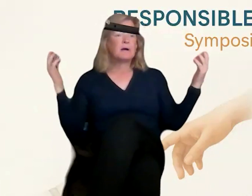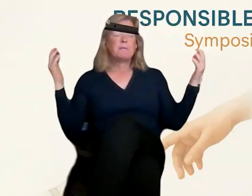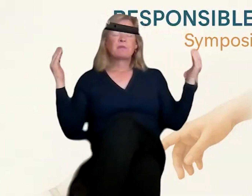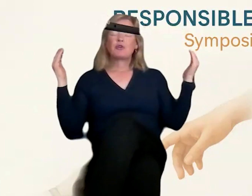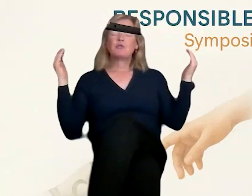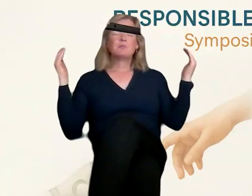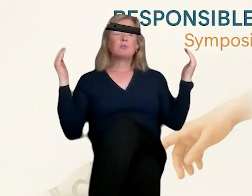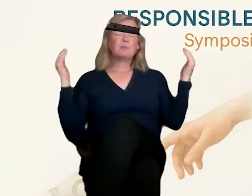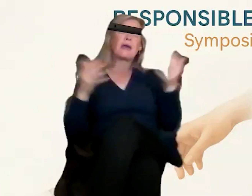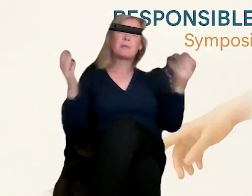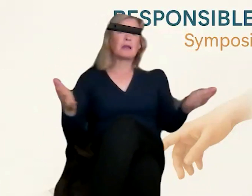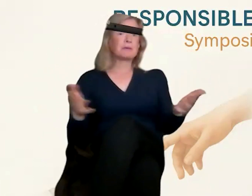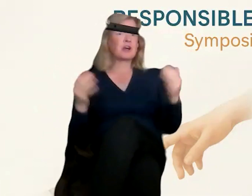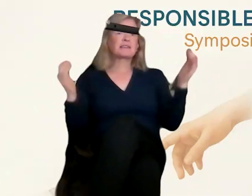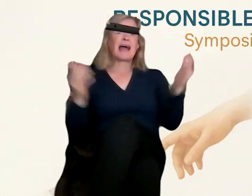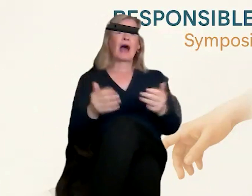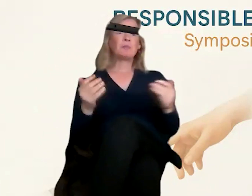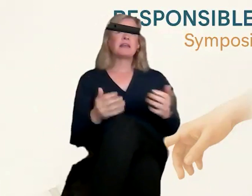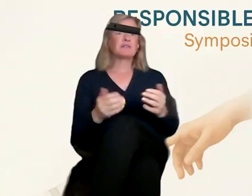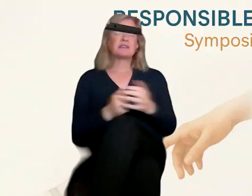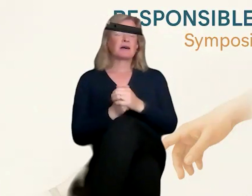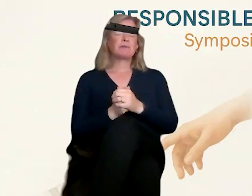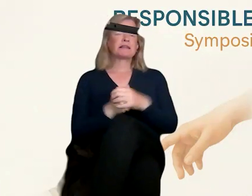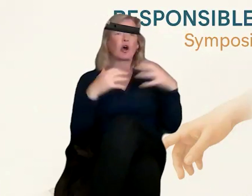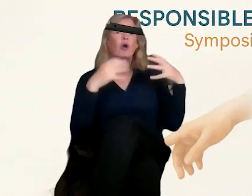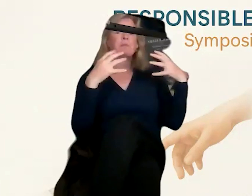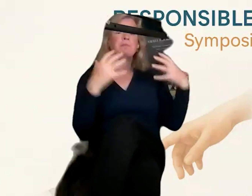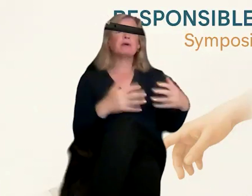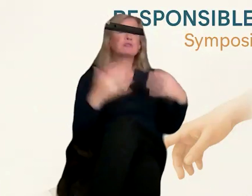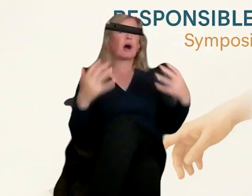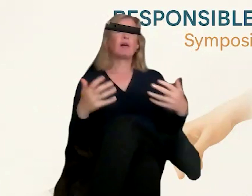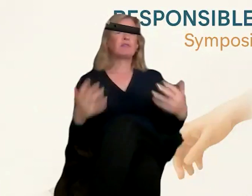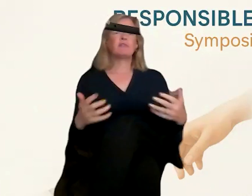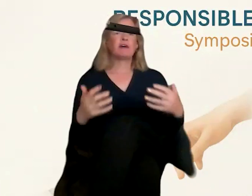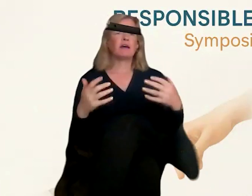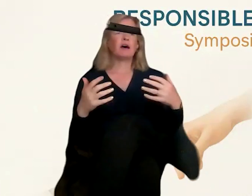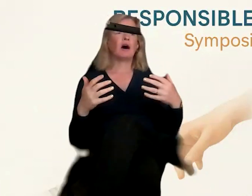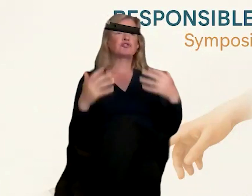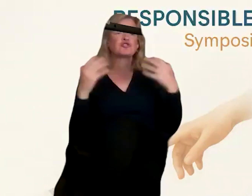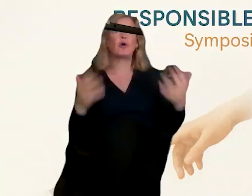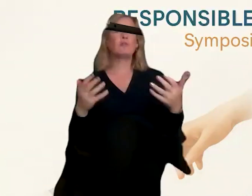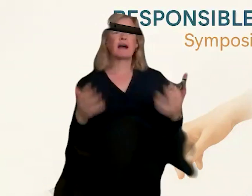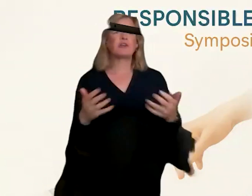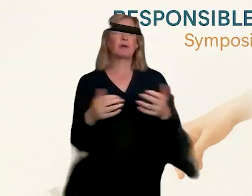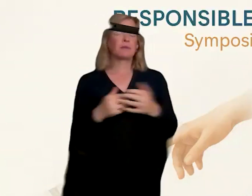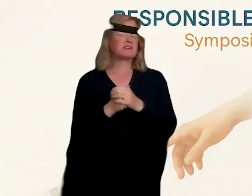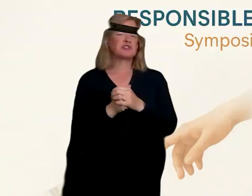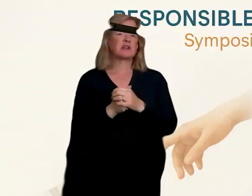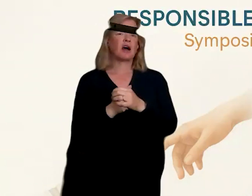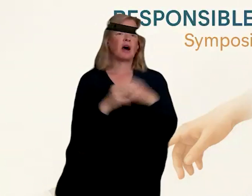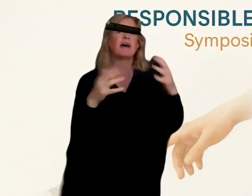money. You may or may not be shocked how many of these companies are built off of a sole